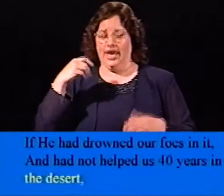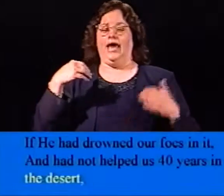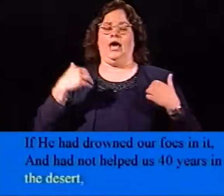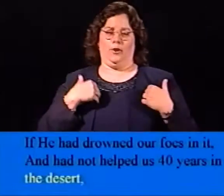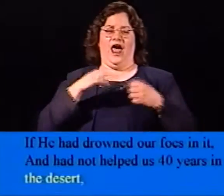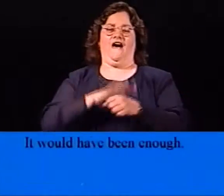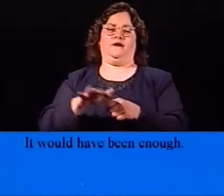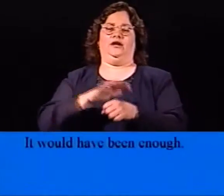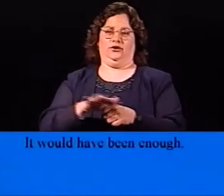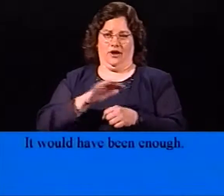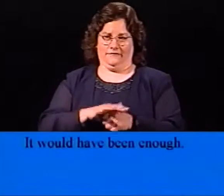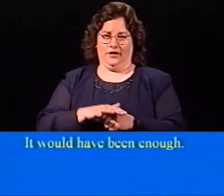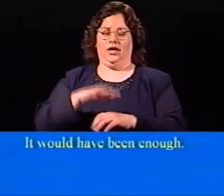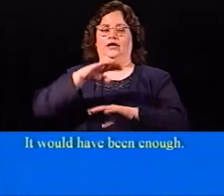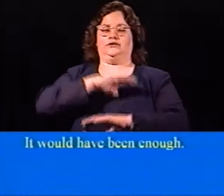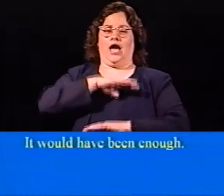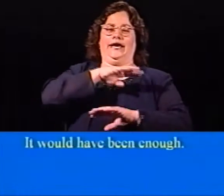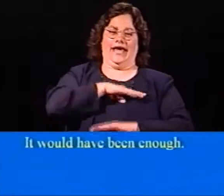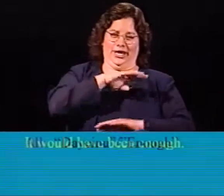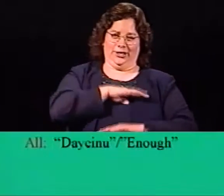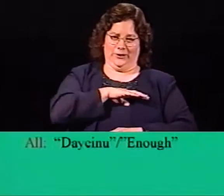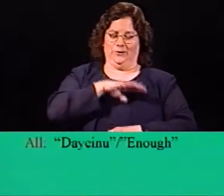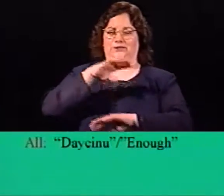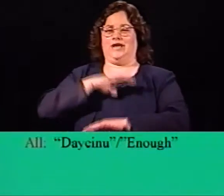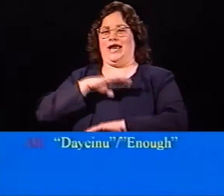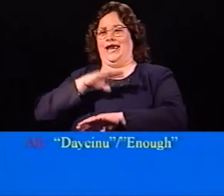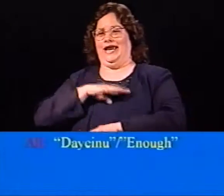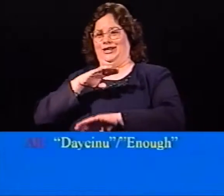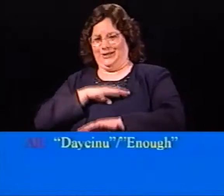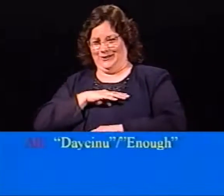enough. Dayenu, enough. Dayenu, enough.